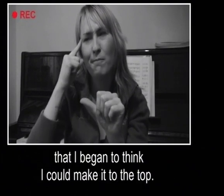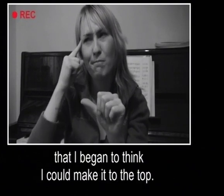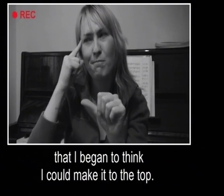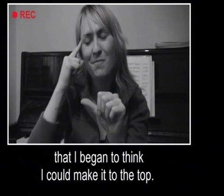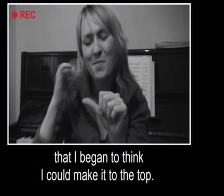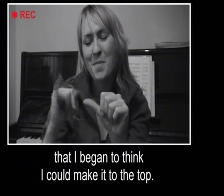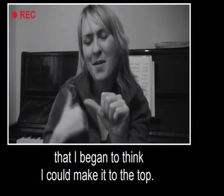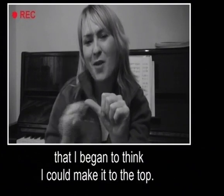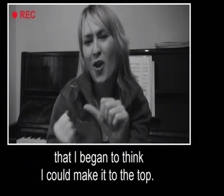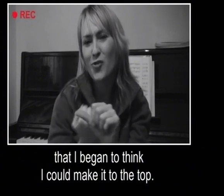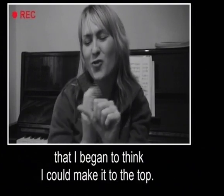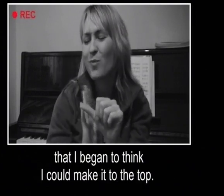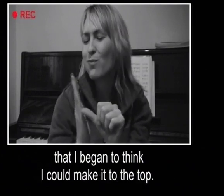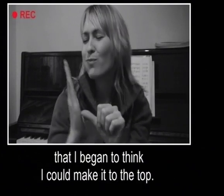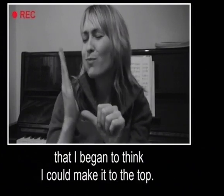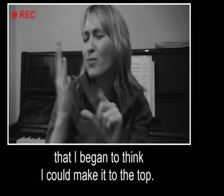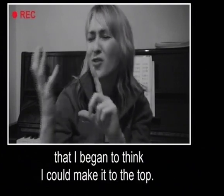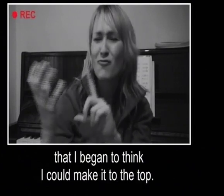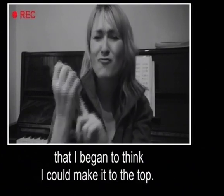make it to the top.